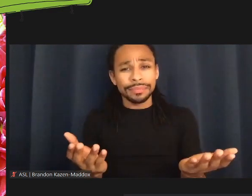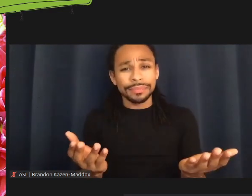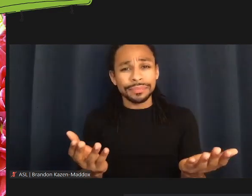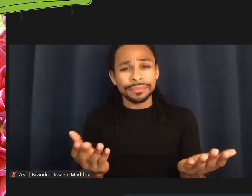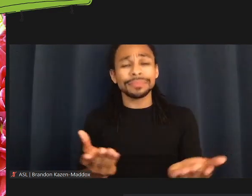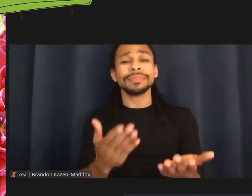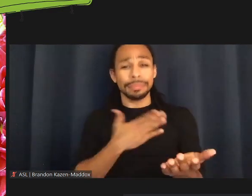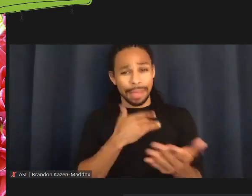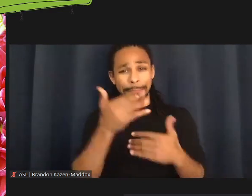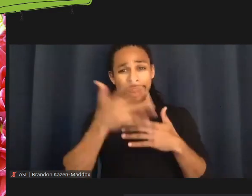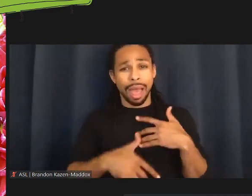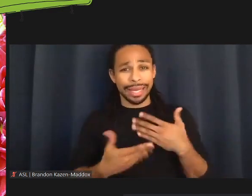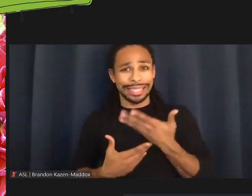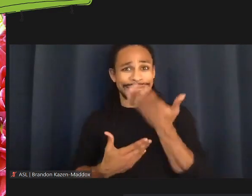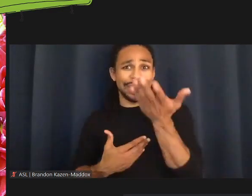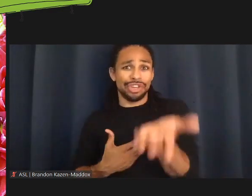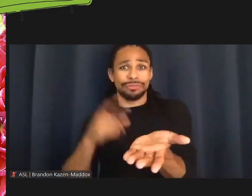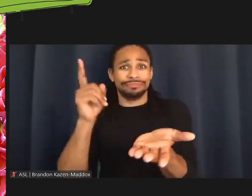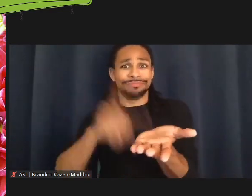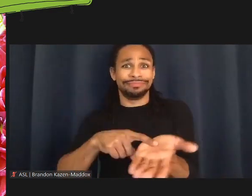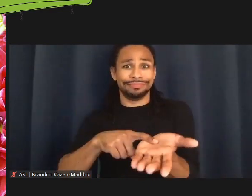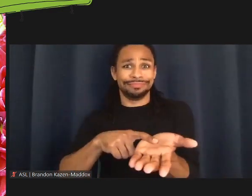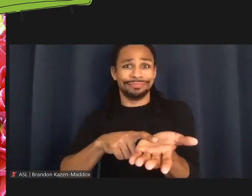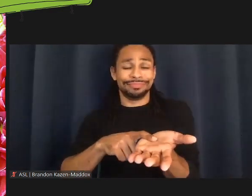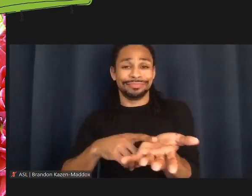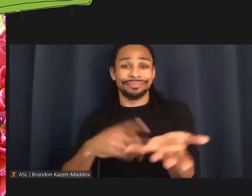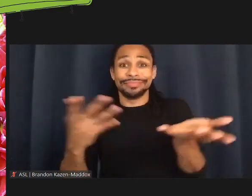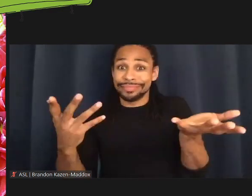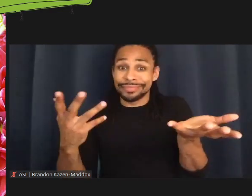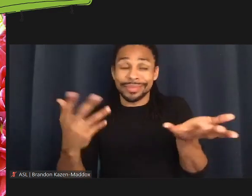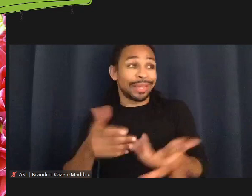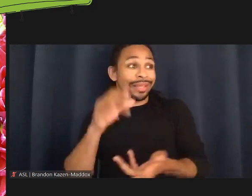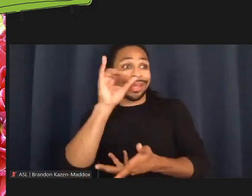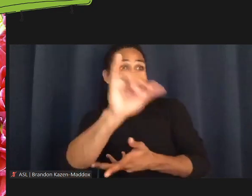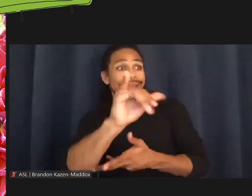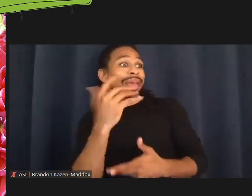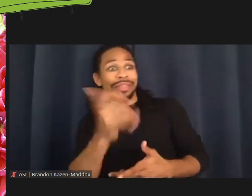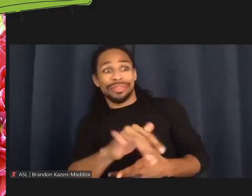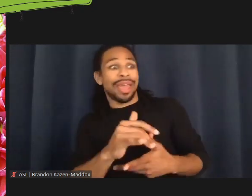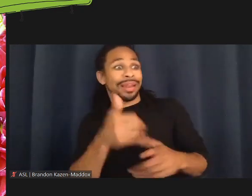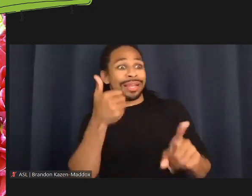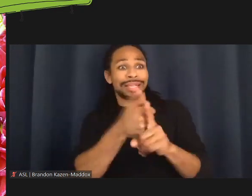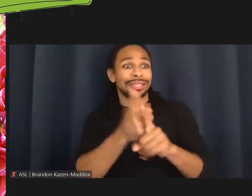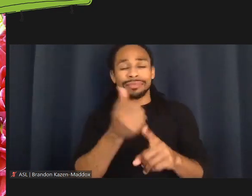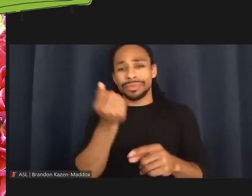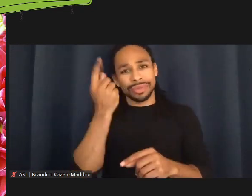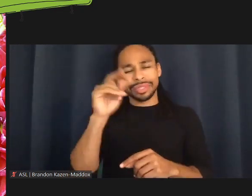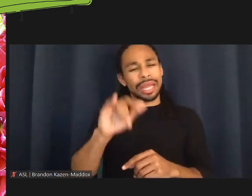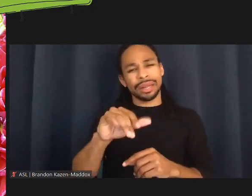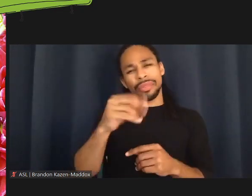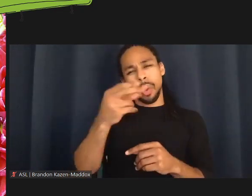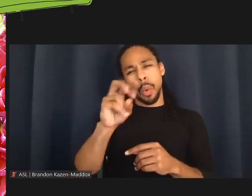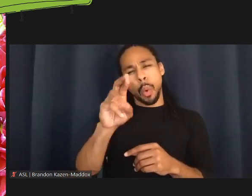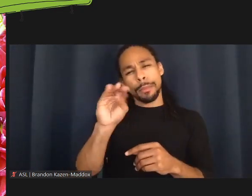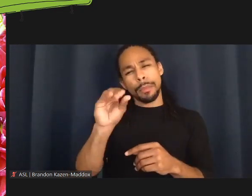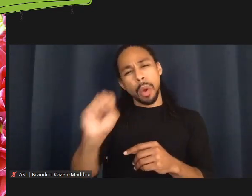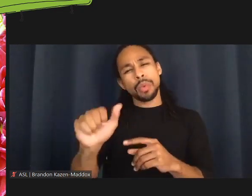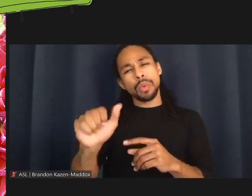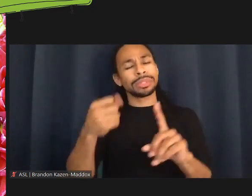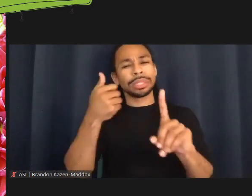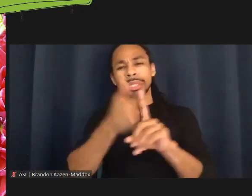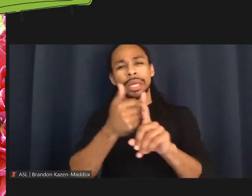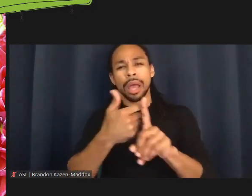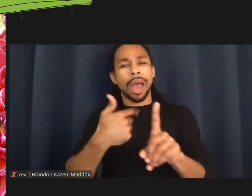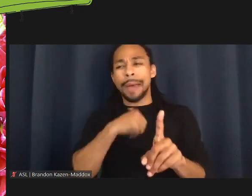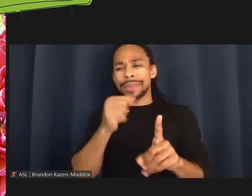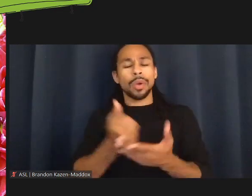blood. Its sacrilege ascends the repellent stairs, for hormones or not, I am no waste of time dumping